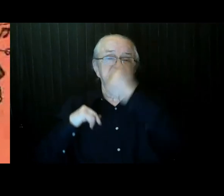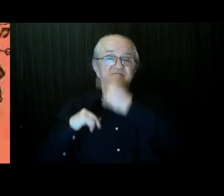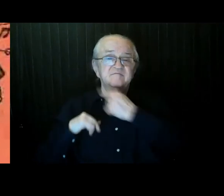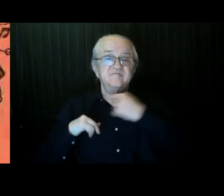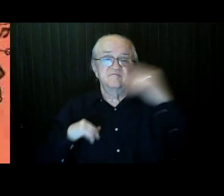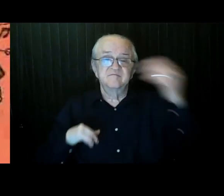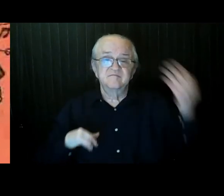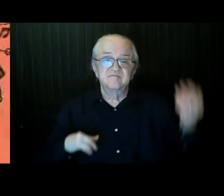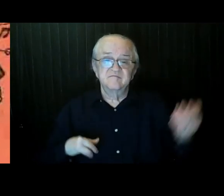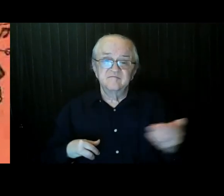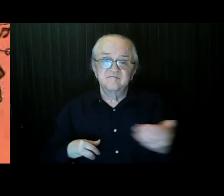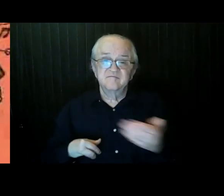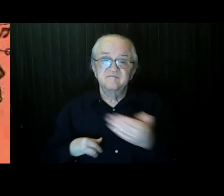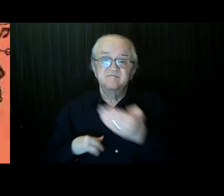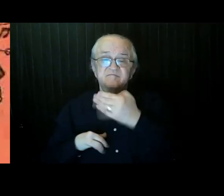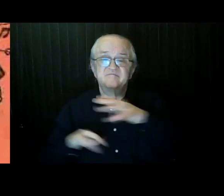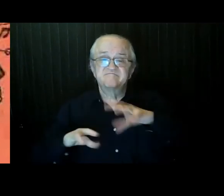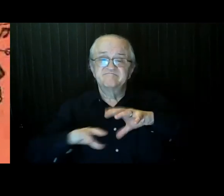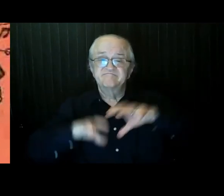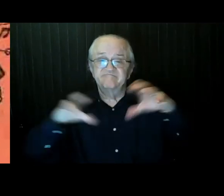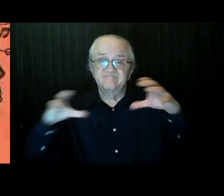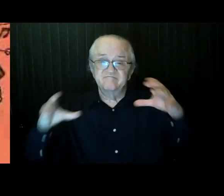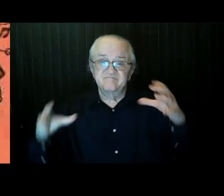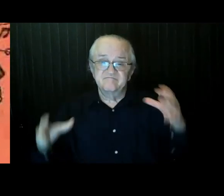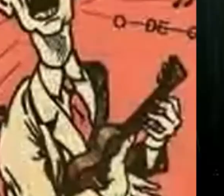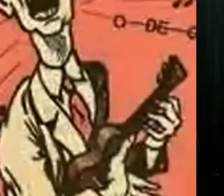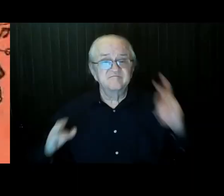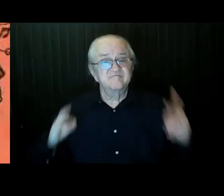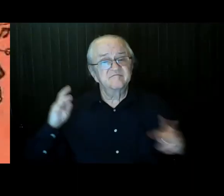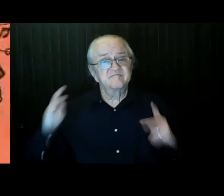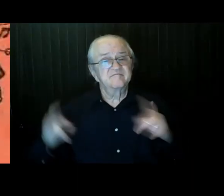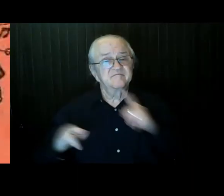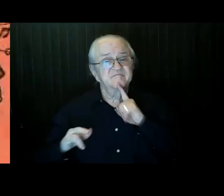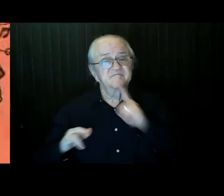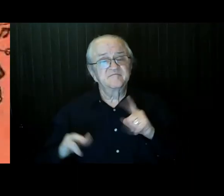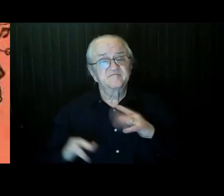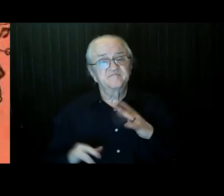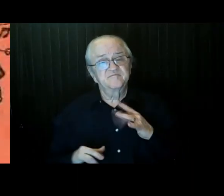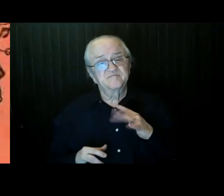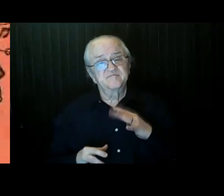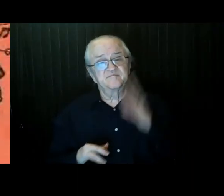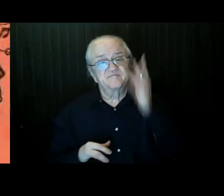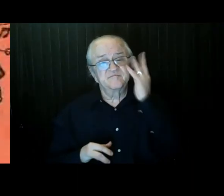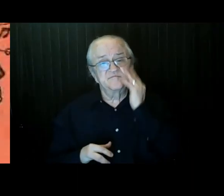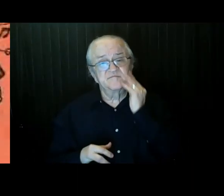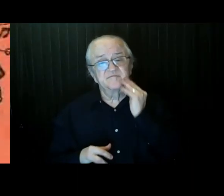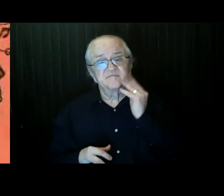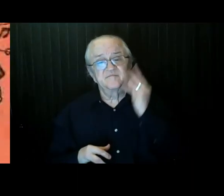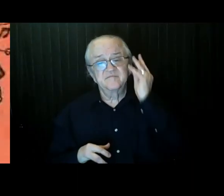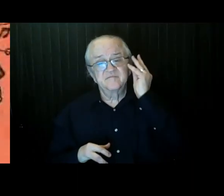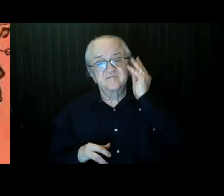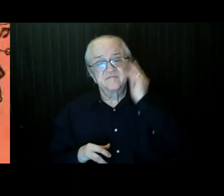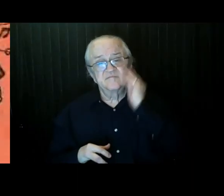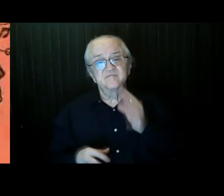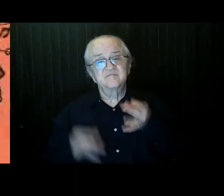Welcome to the human race. Isn't it a lovely ride? We're just gliding